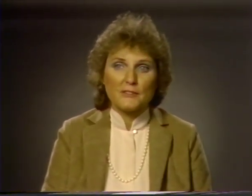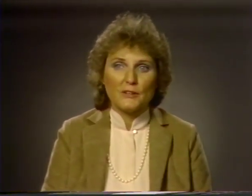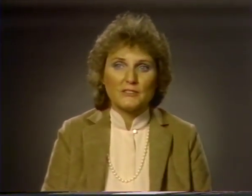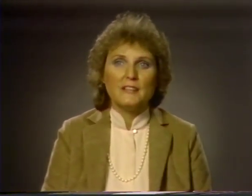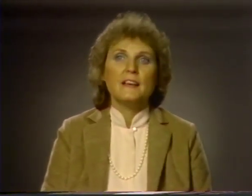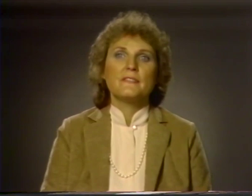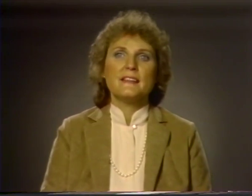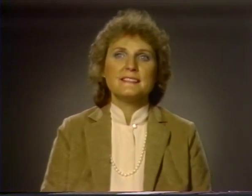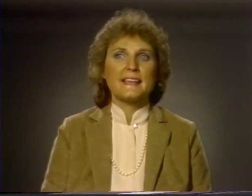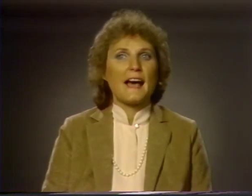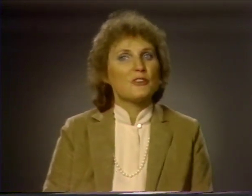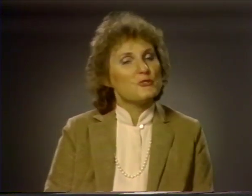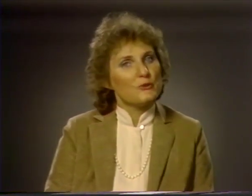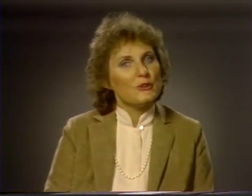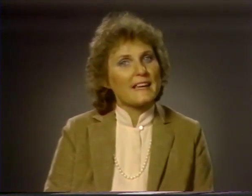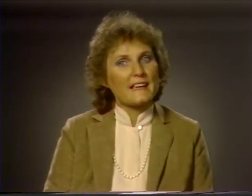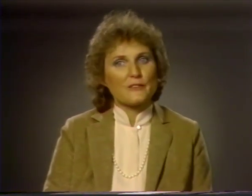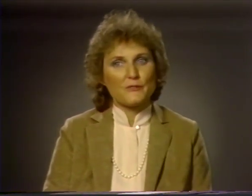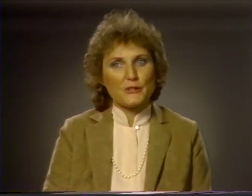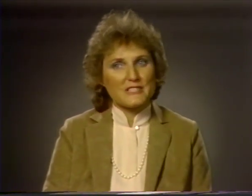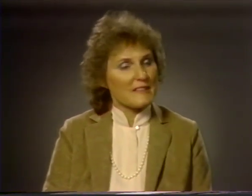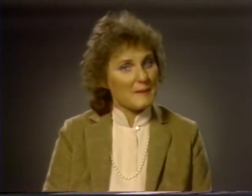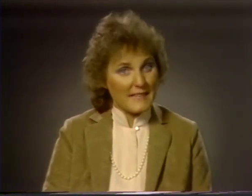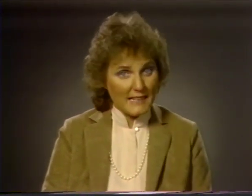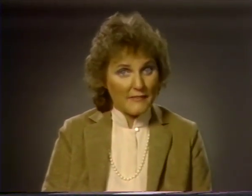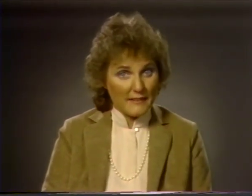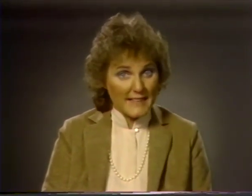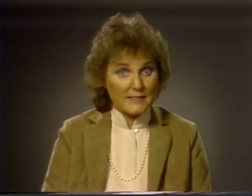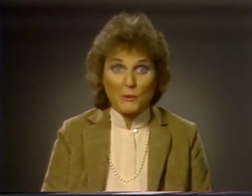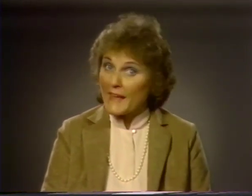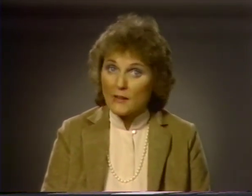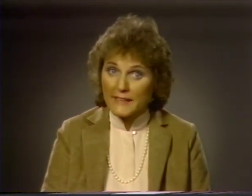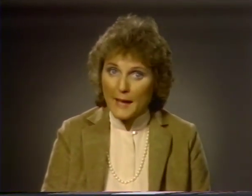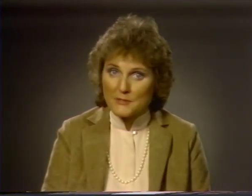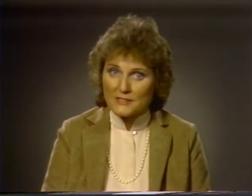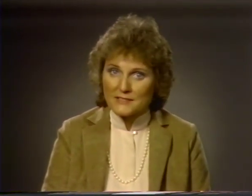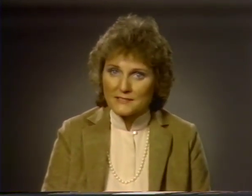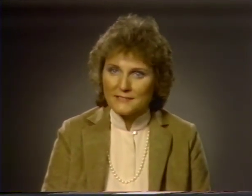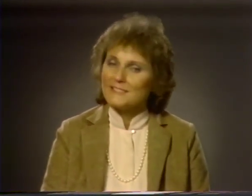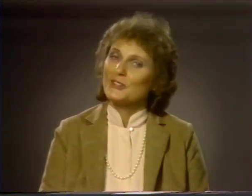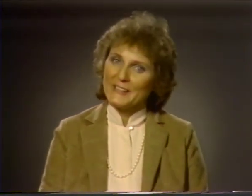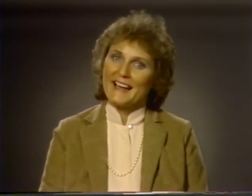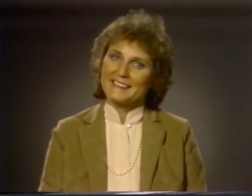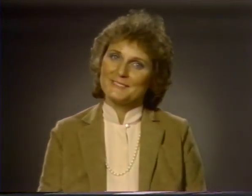difficult, then see how you do looking at the version at the beginning of the lesson without captions. Good luck.